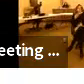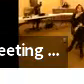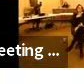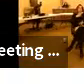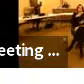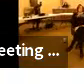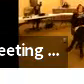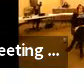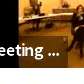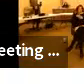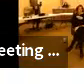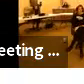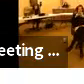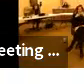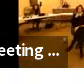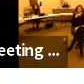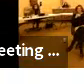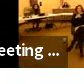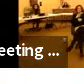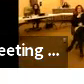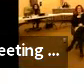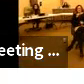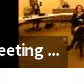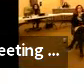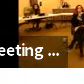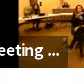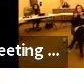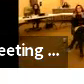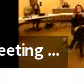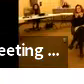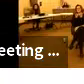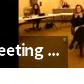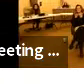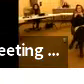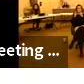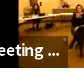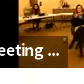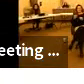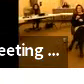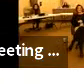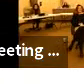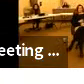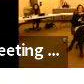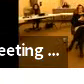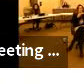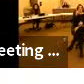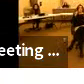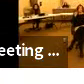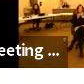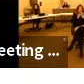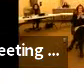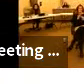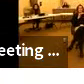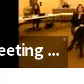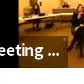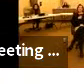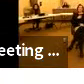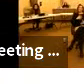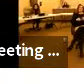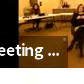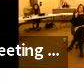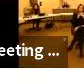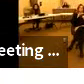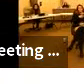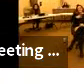research within this building, which could have the same building size, it could actually be twice the size of what it currently is. It could have more parking and the same amount of loading